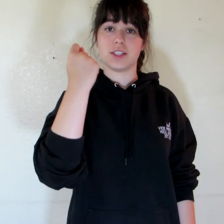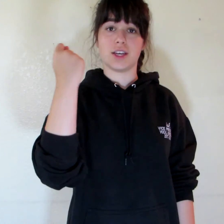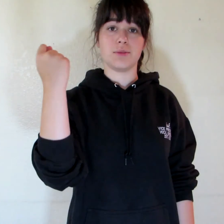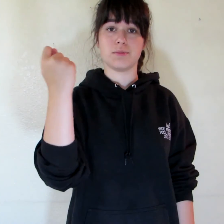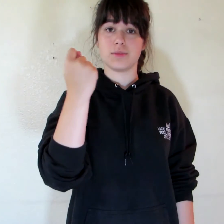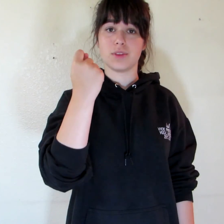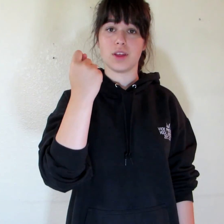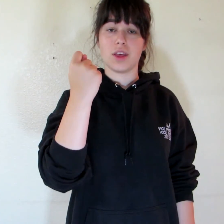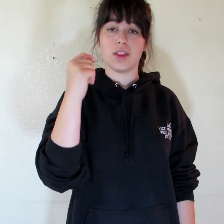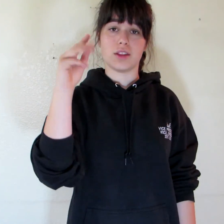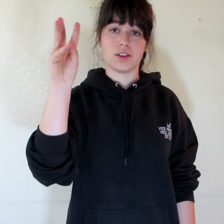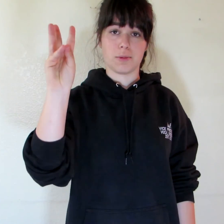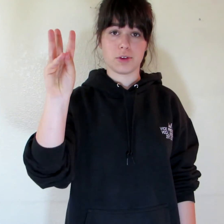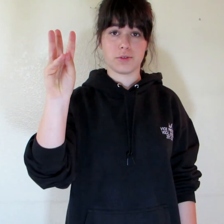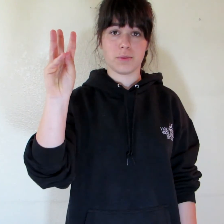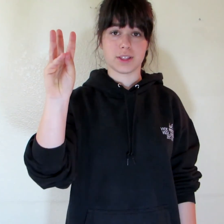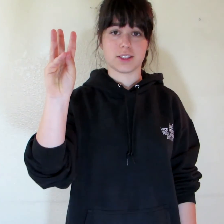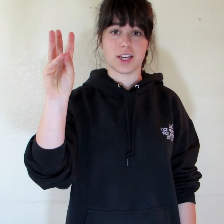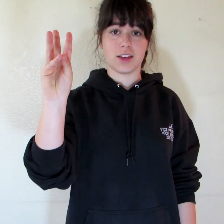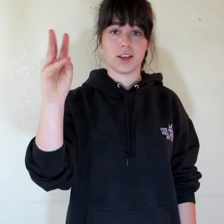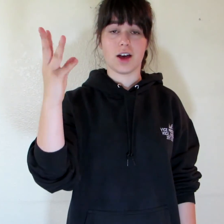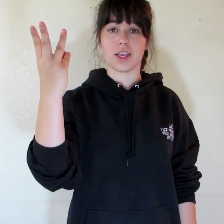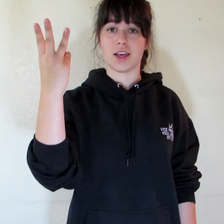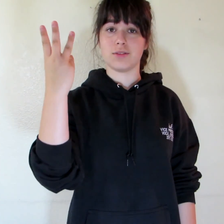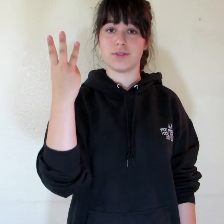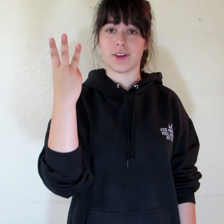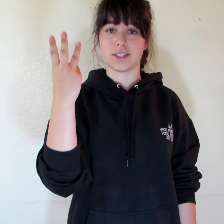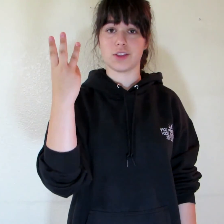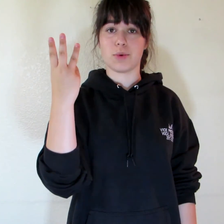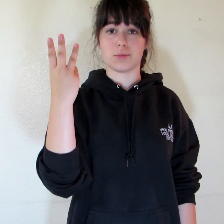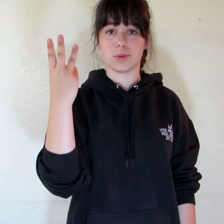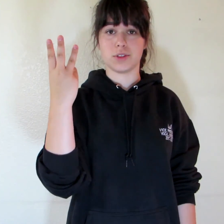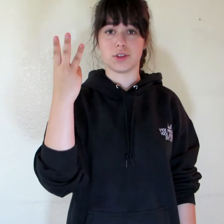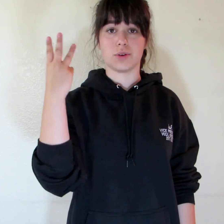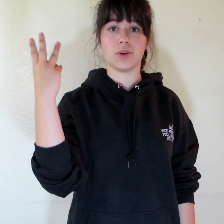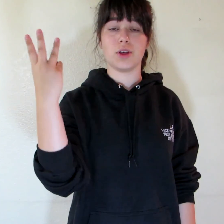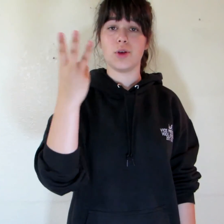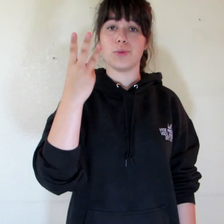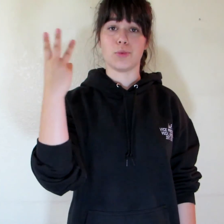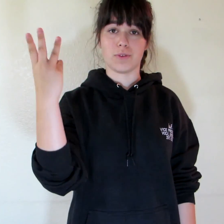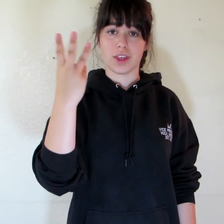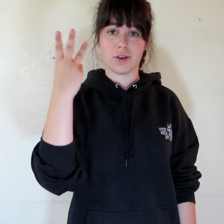T. The W for Wednesday, again facing the palm towards you, moving it